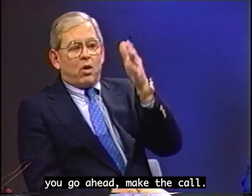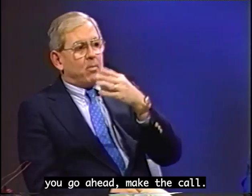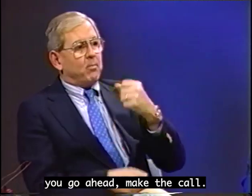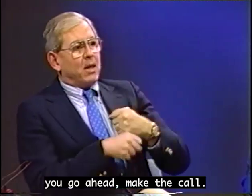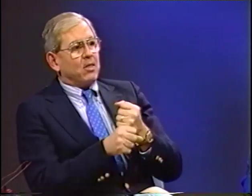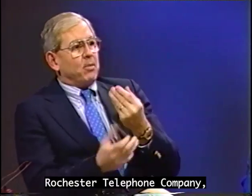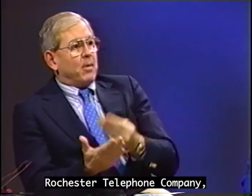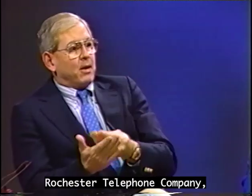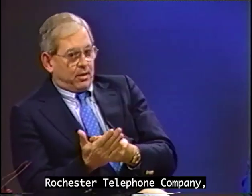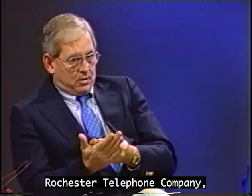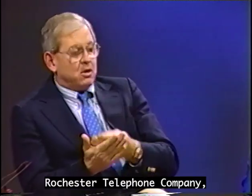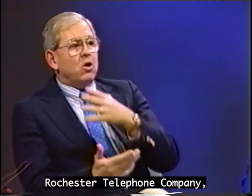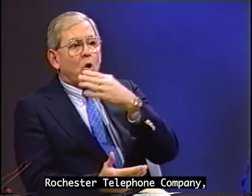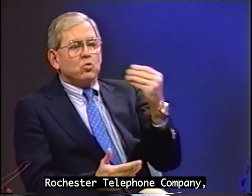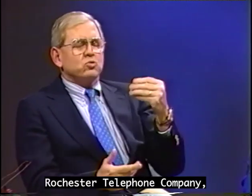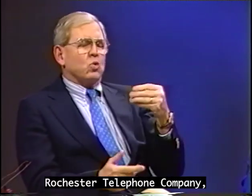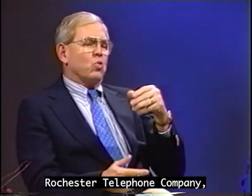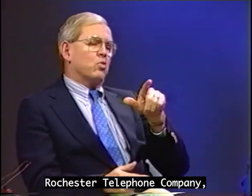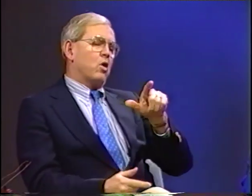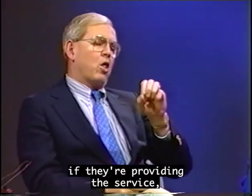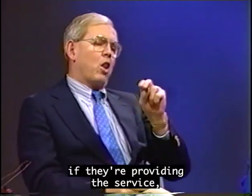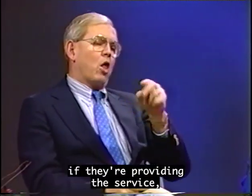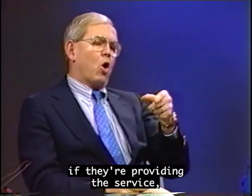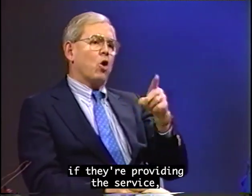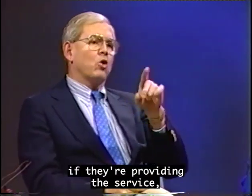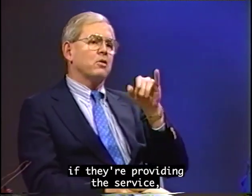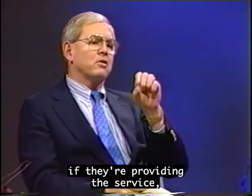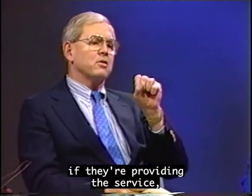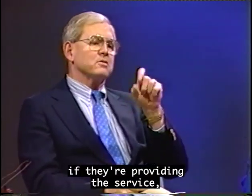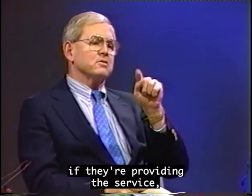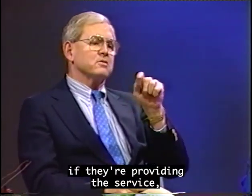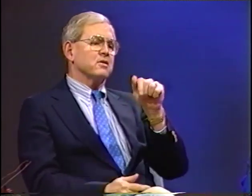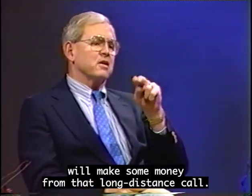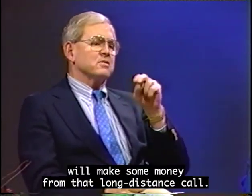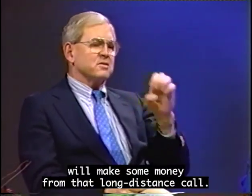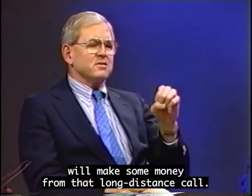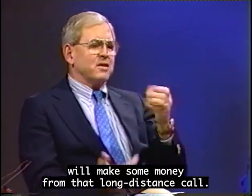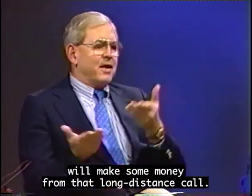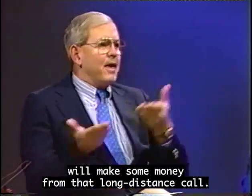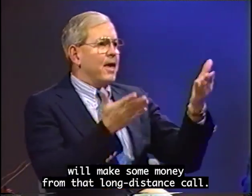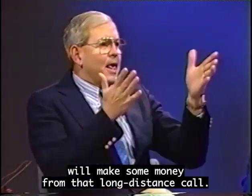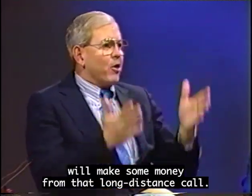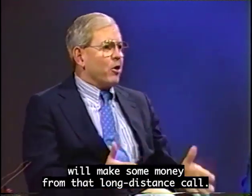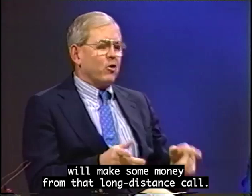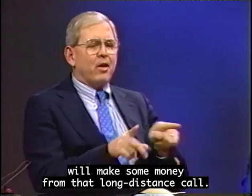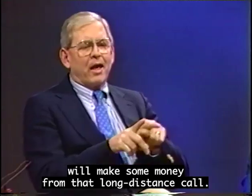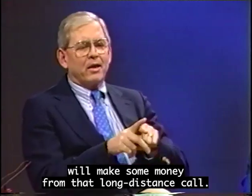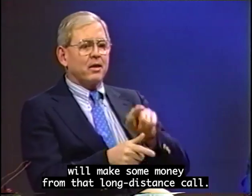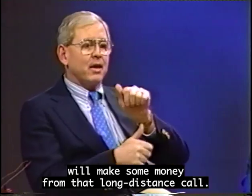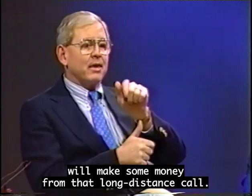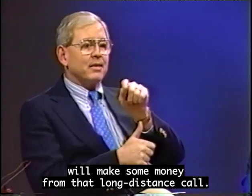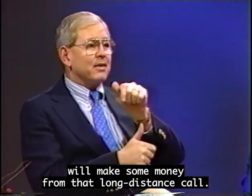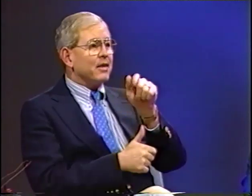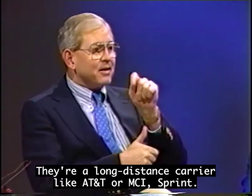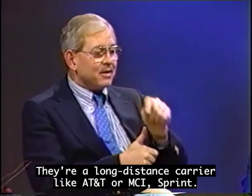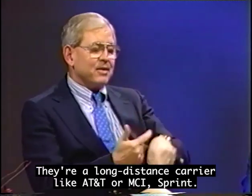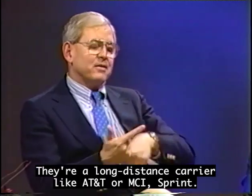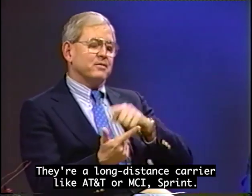call. Rochester Telephone Company, if they're providing the service, will make some money from that long-distance call. They're a